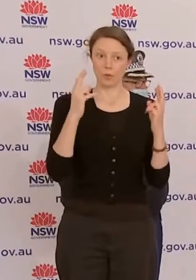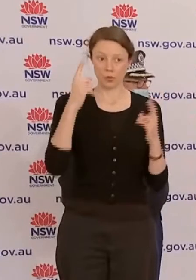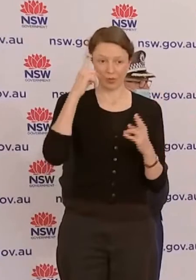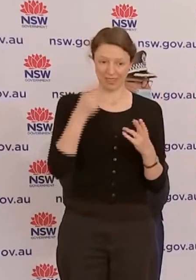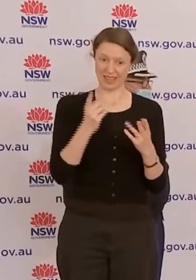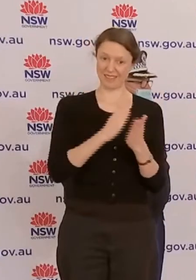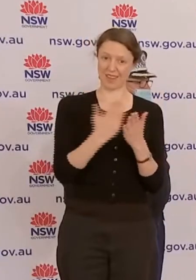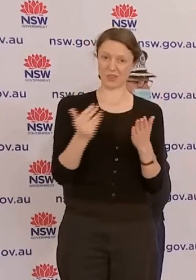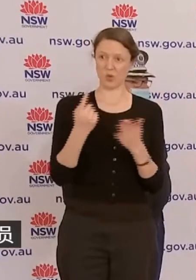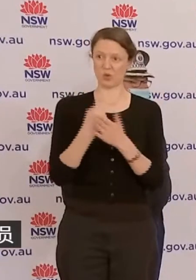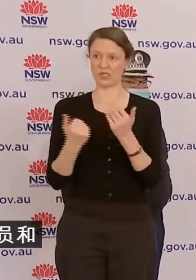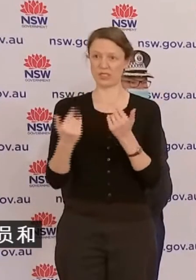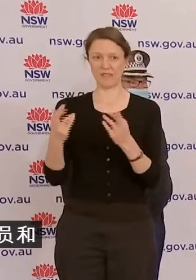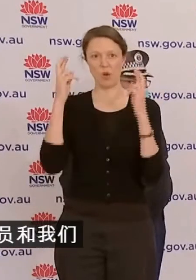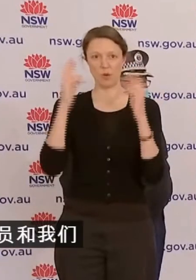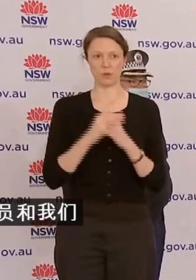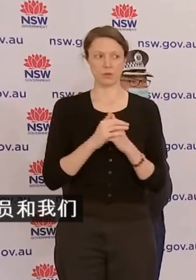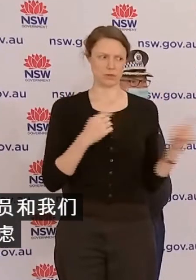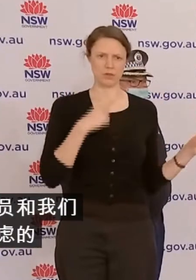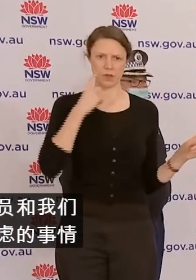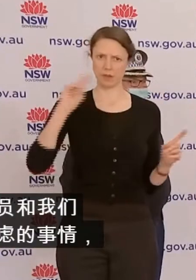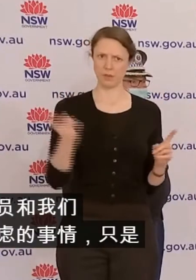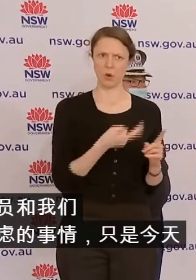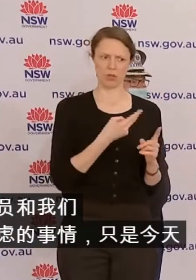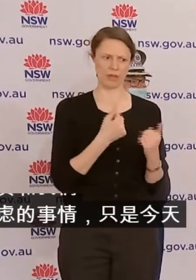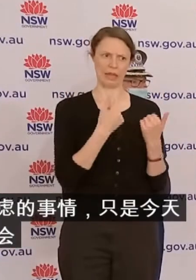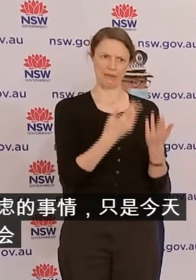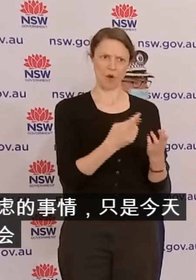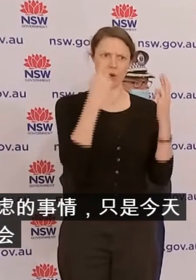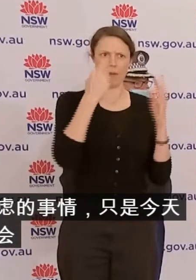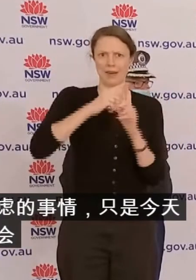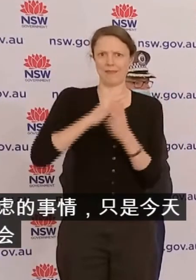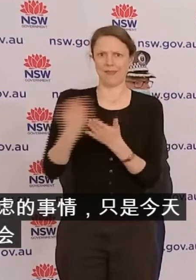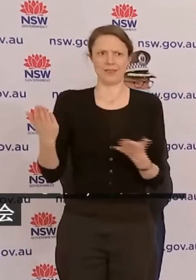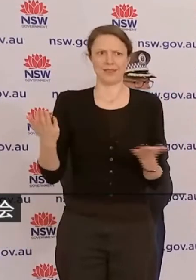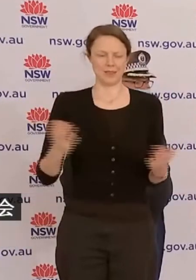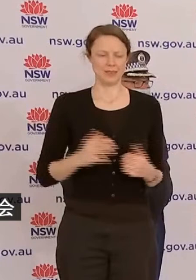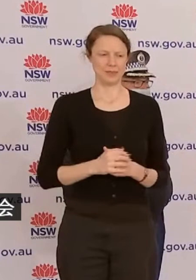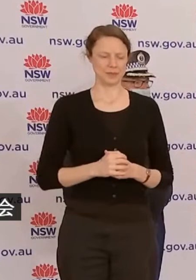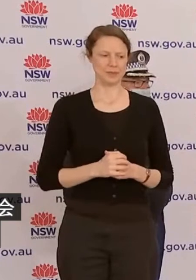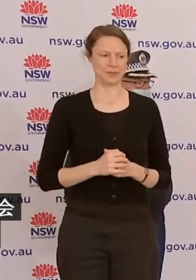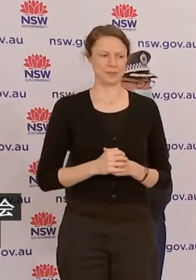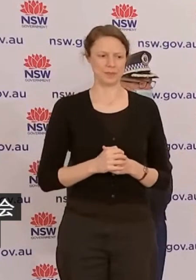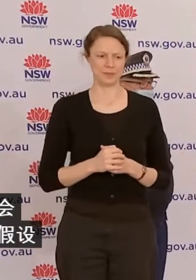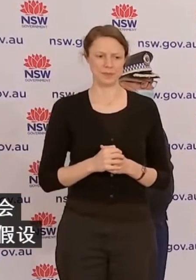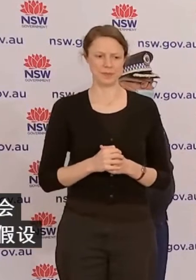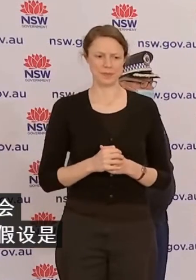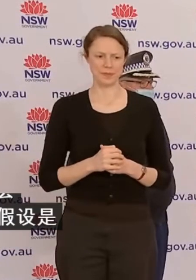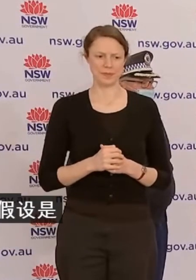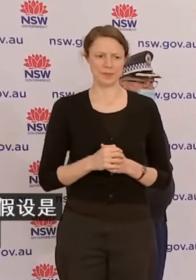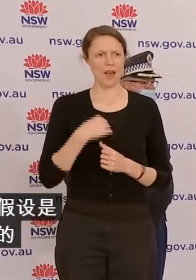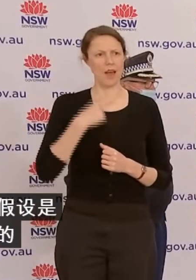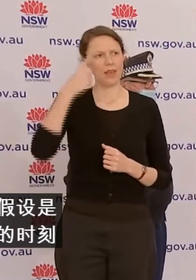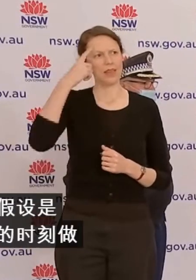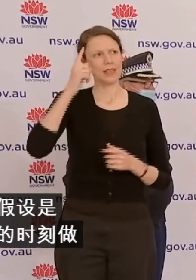a what the health staff and we are looking at, and I was just in meetings this morning again. I think sometimes the assumption is that we